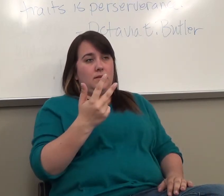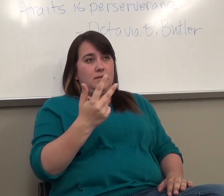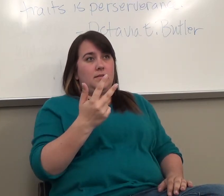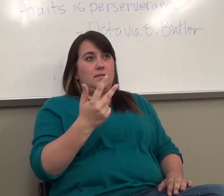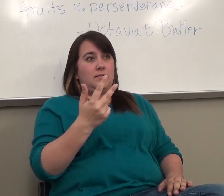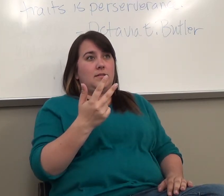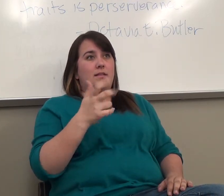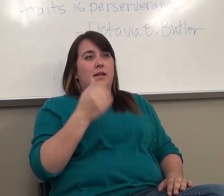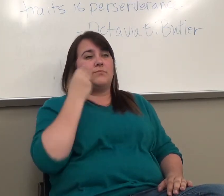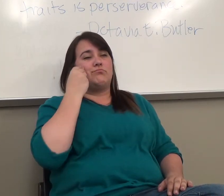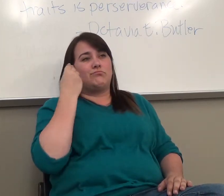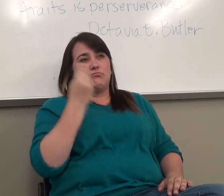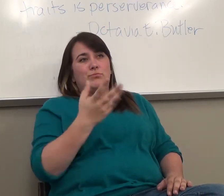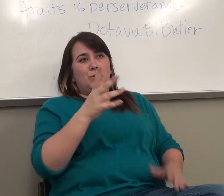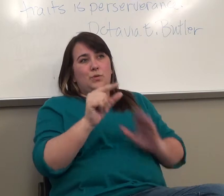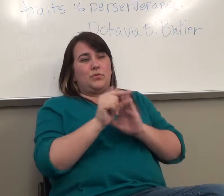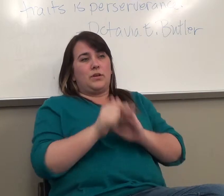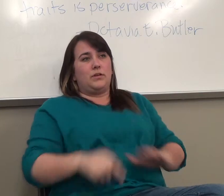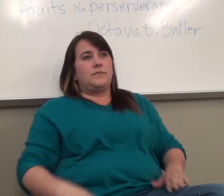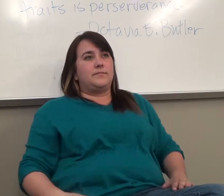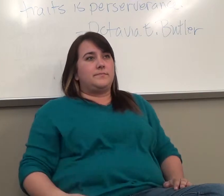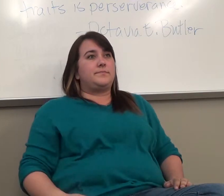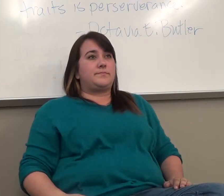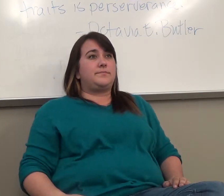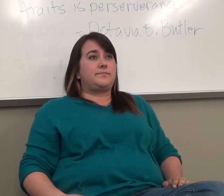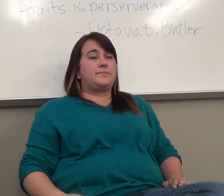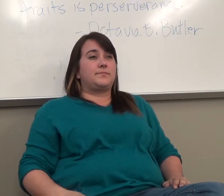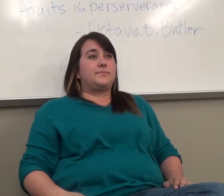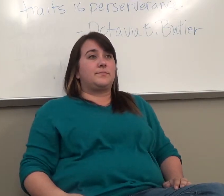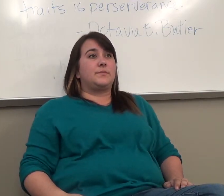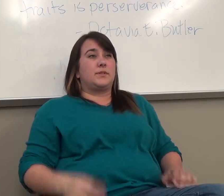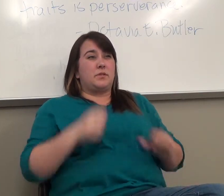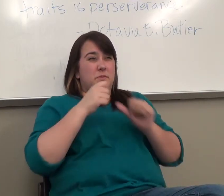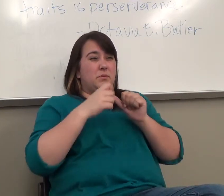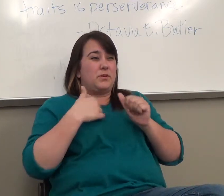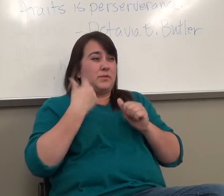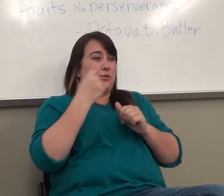will tell you how you're doing in the class. And remember, you have that little green